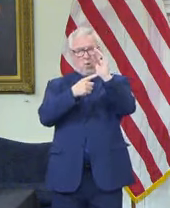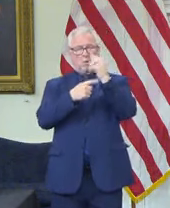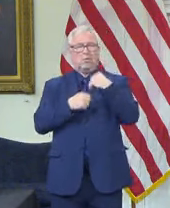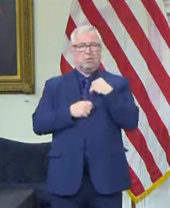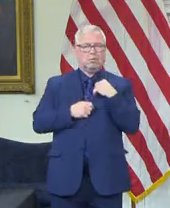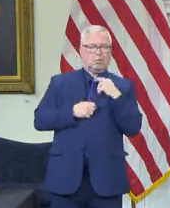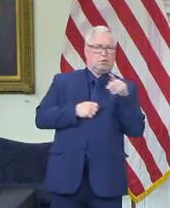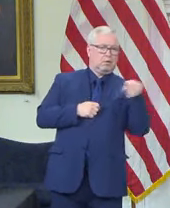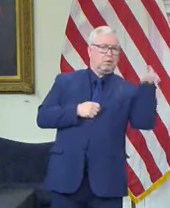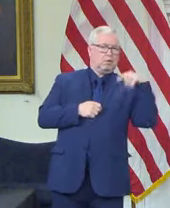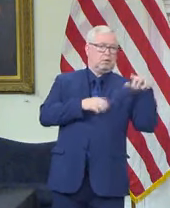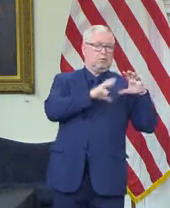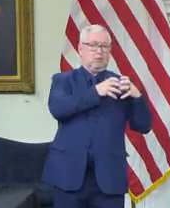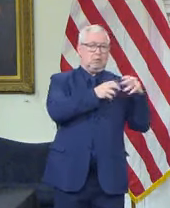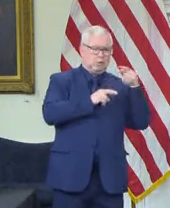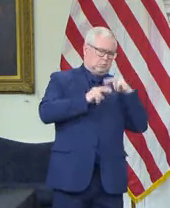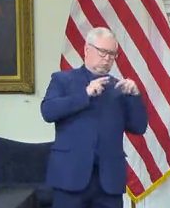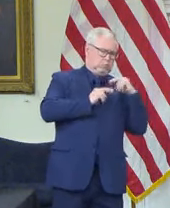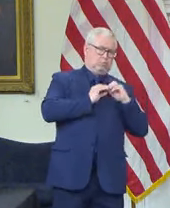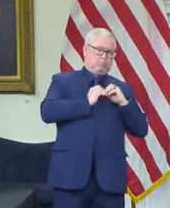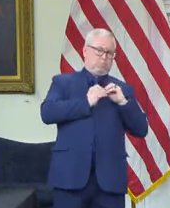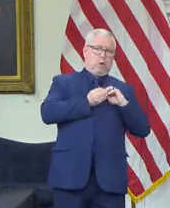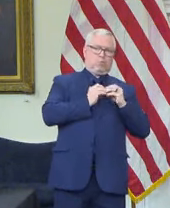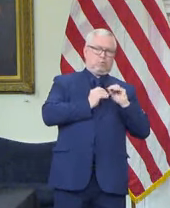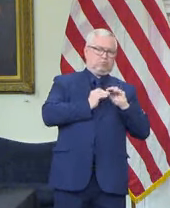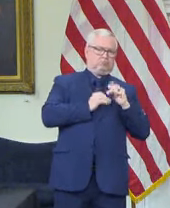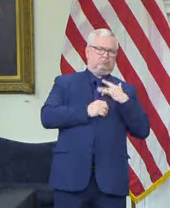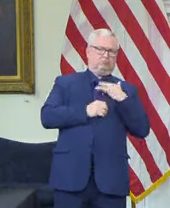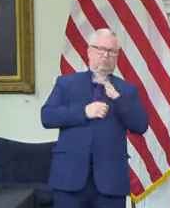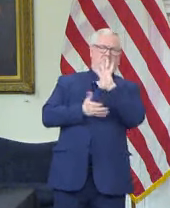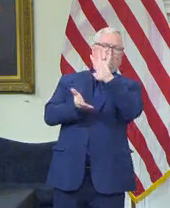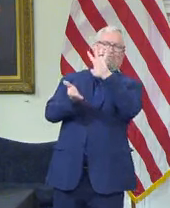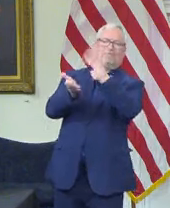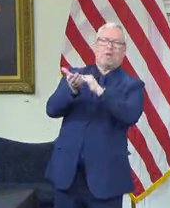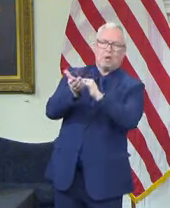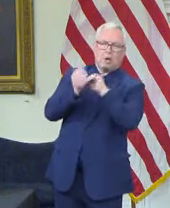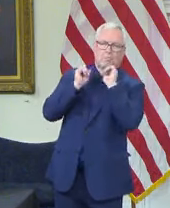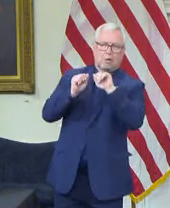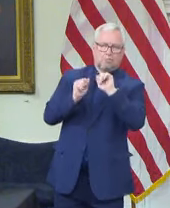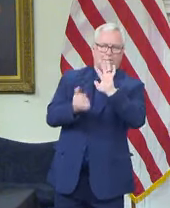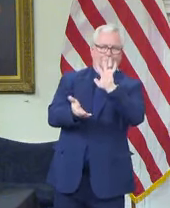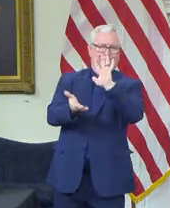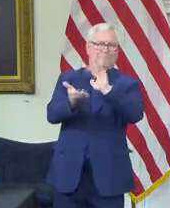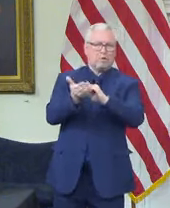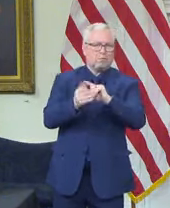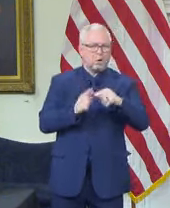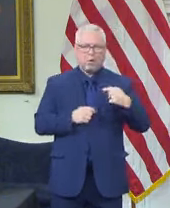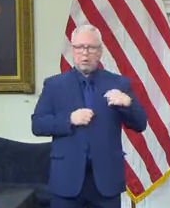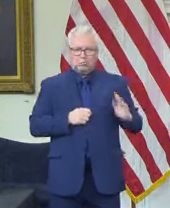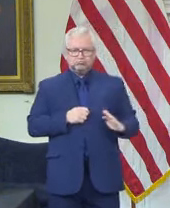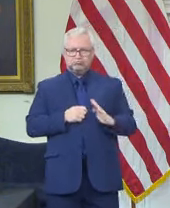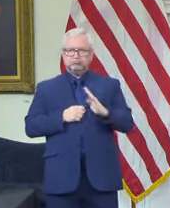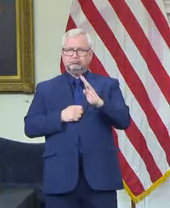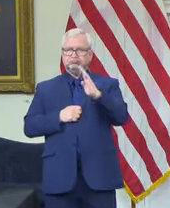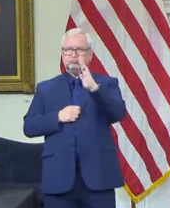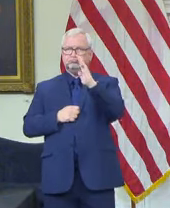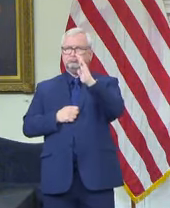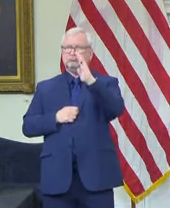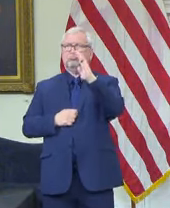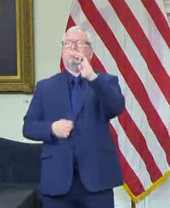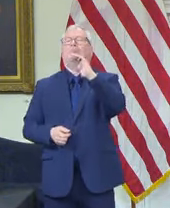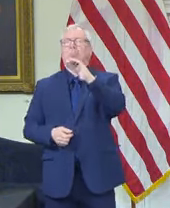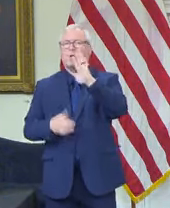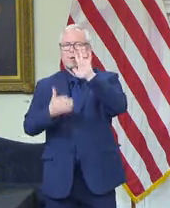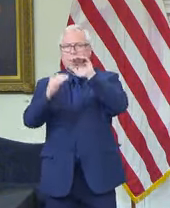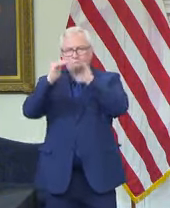5,000. And it appears as if we are not going to get to that level because we're starting to see all the numbers come